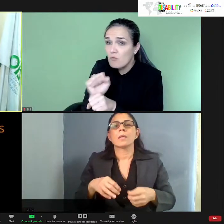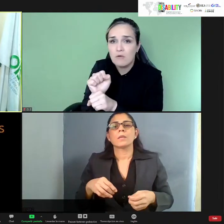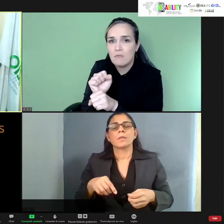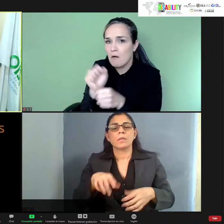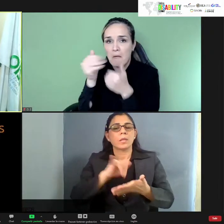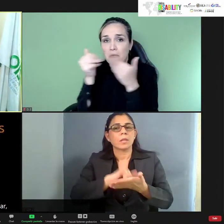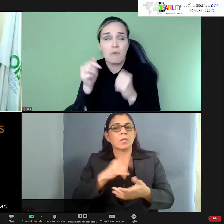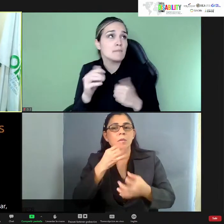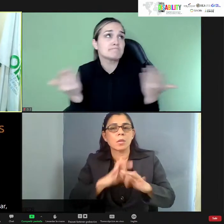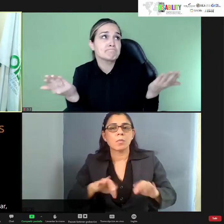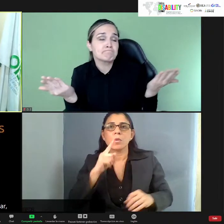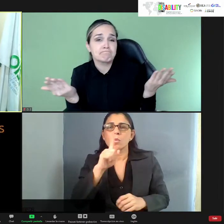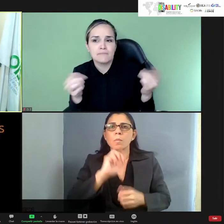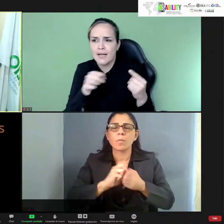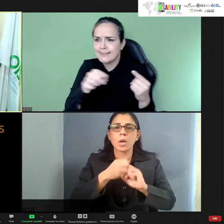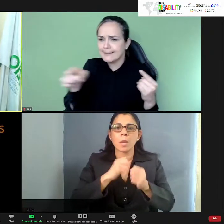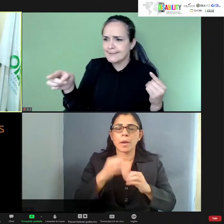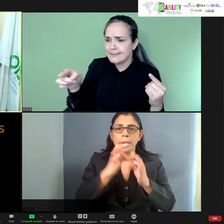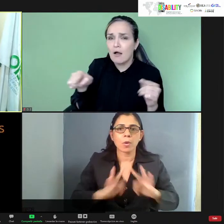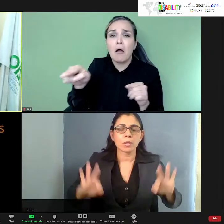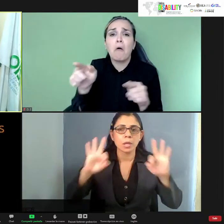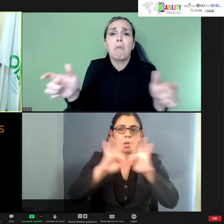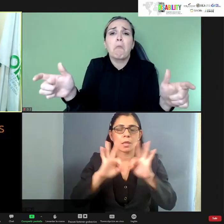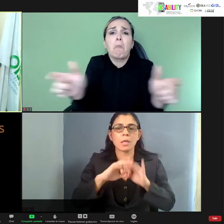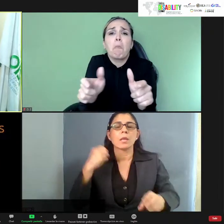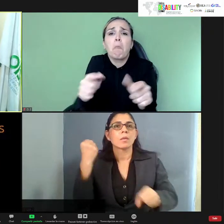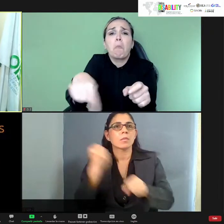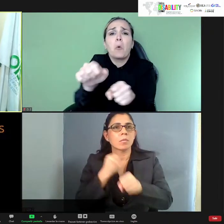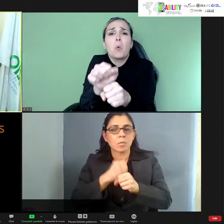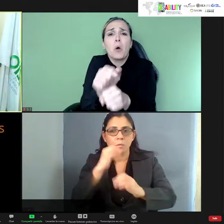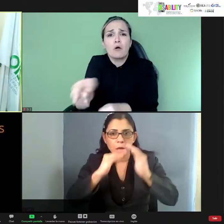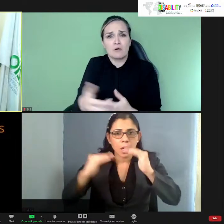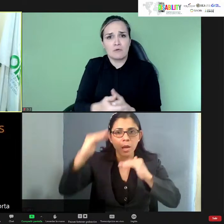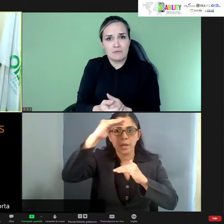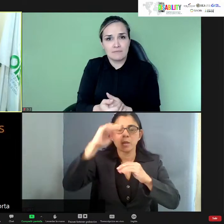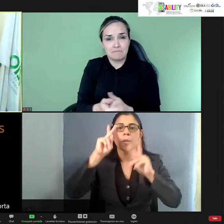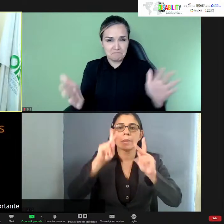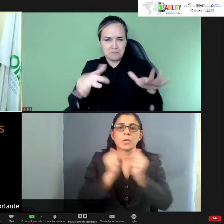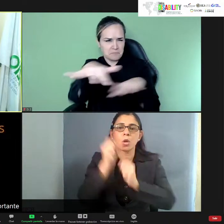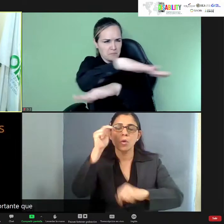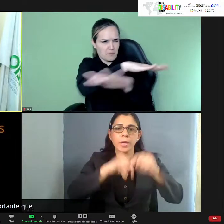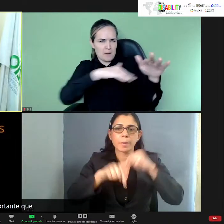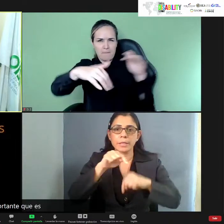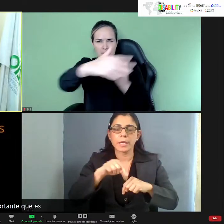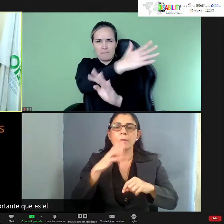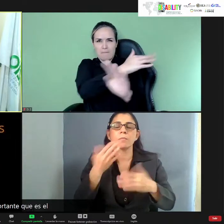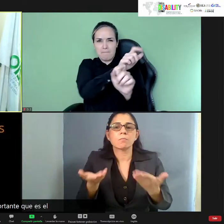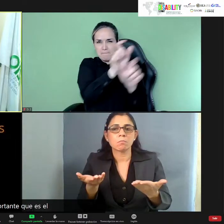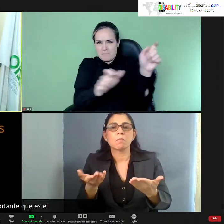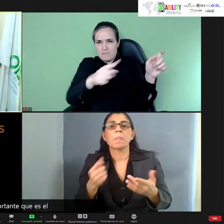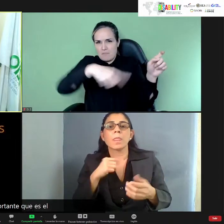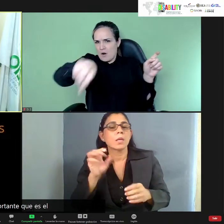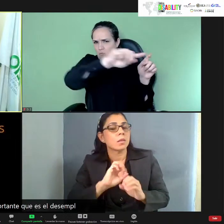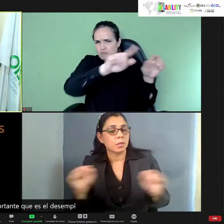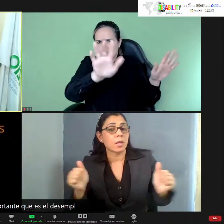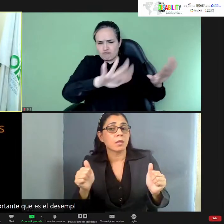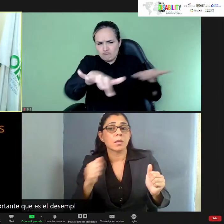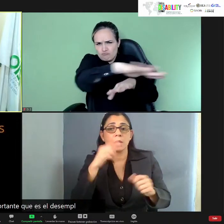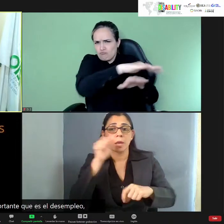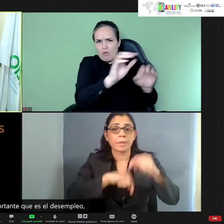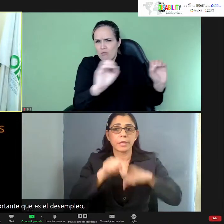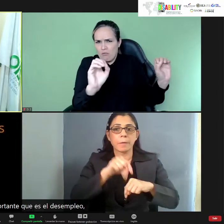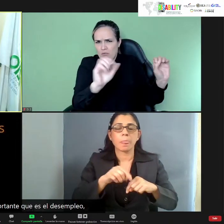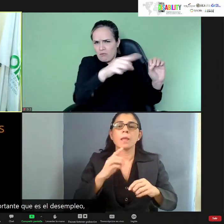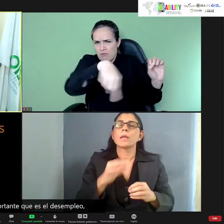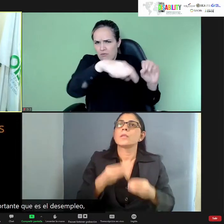so there is an important problem of course we have unemployment which is higher in persons with disability than among those